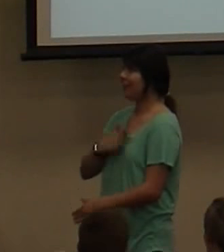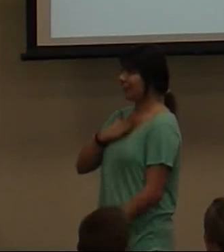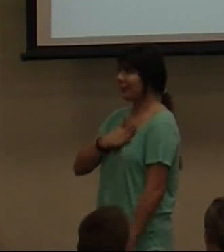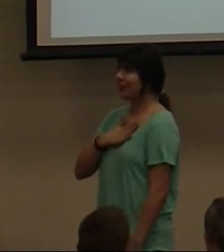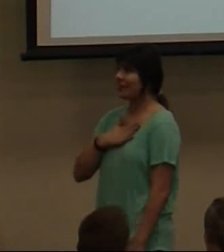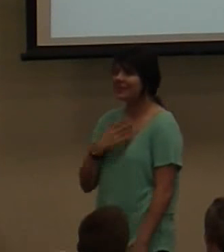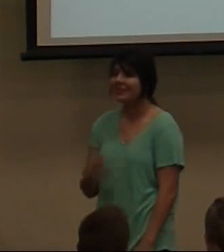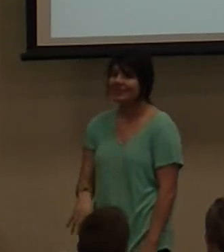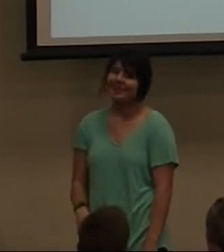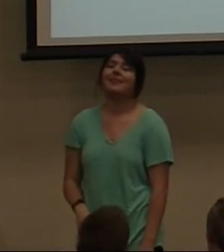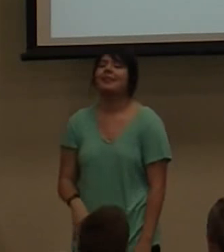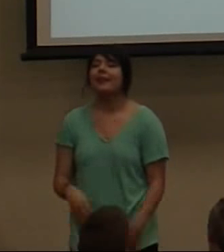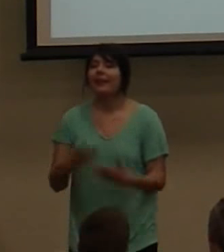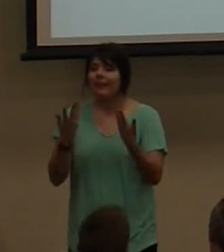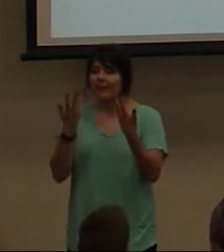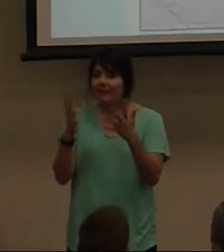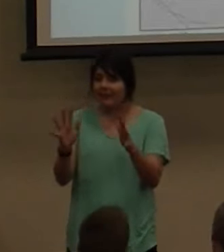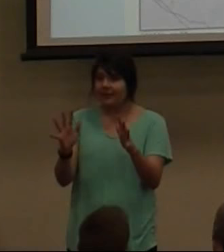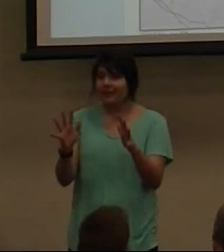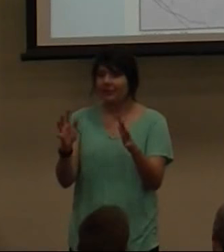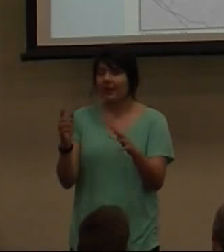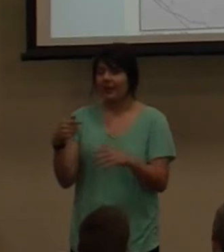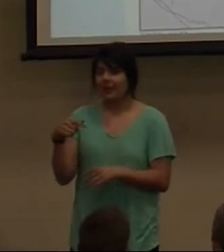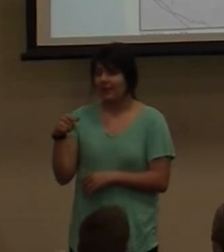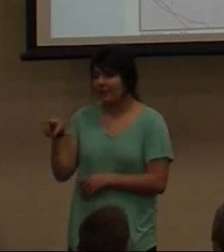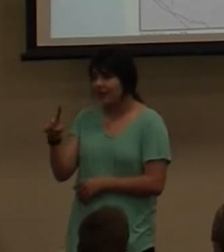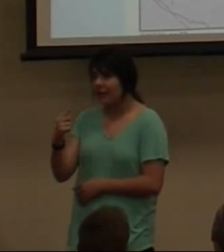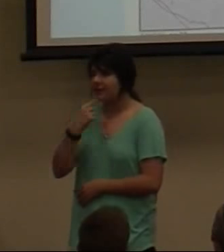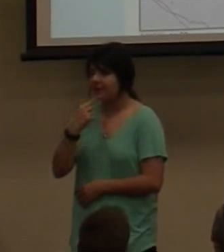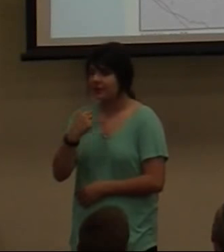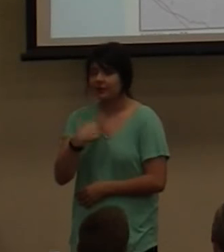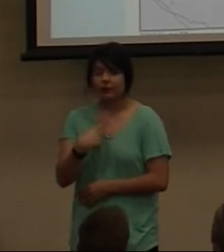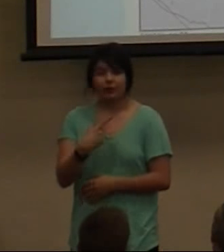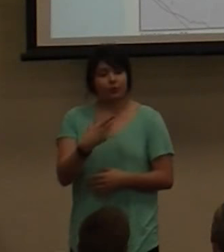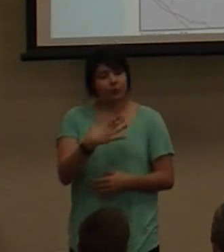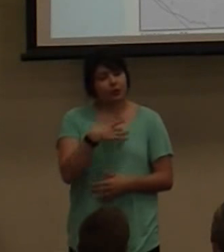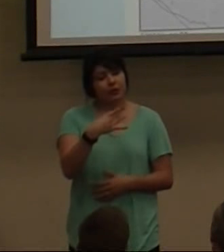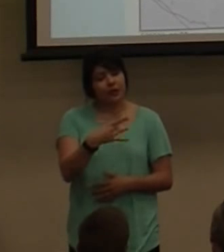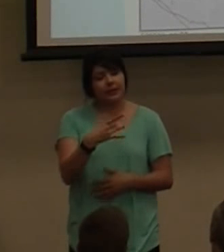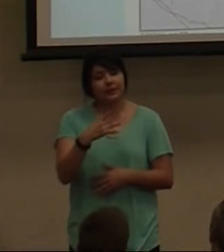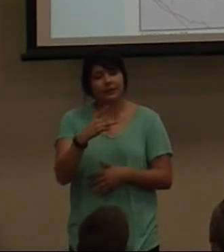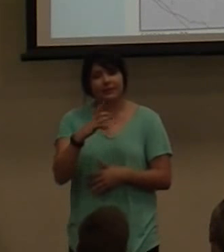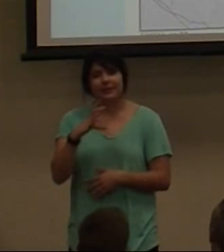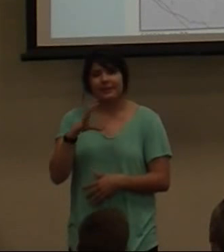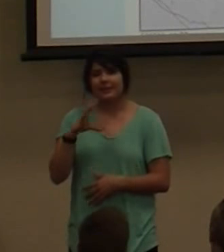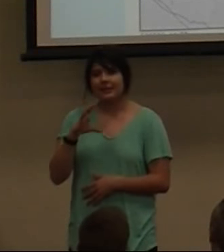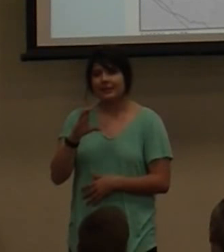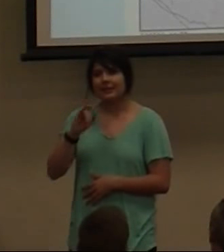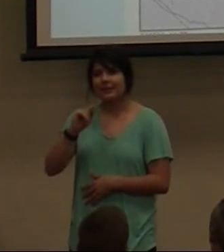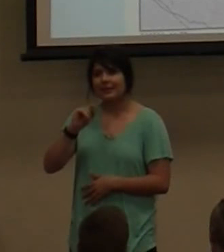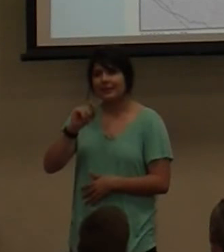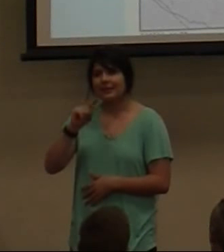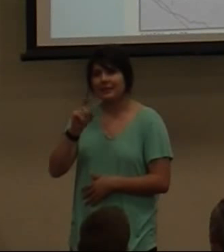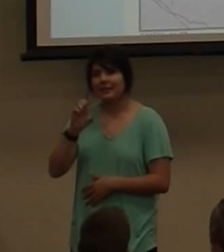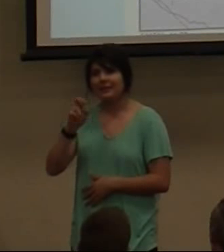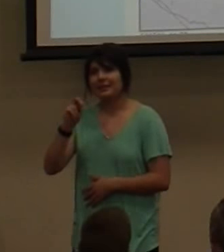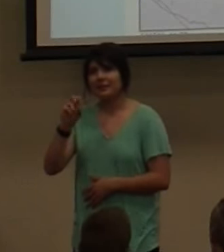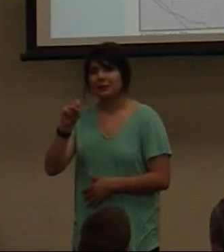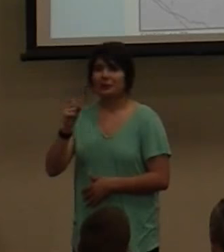And then after that, they said, would you like citizenship? We said, yes,